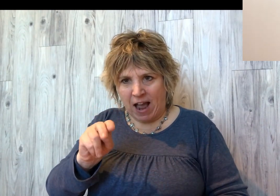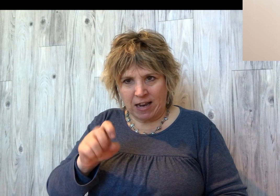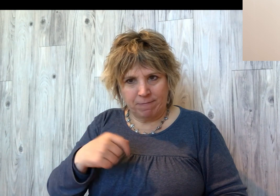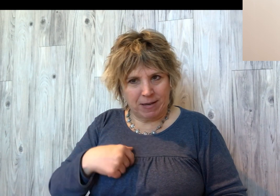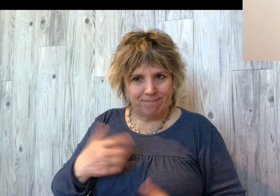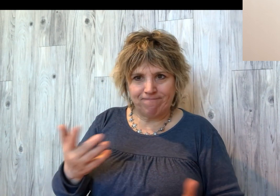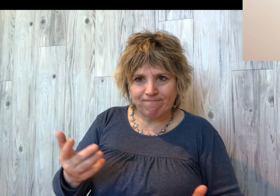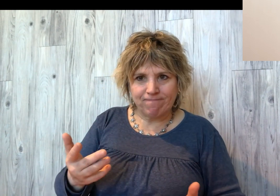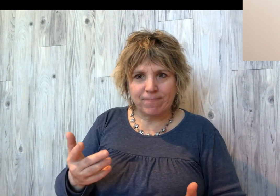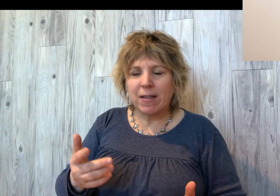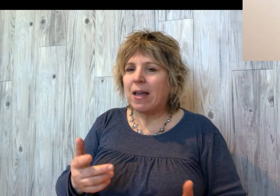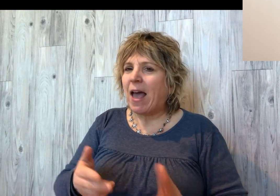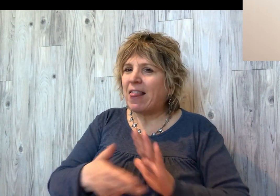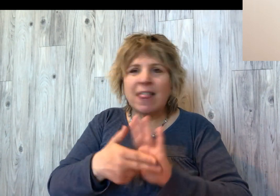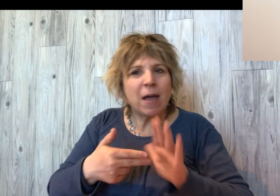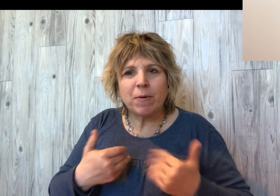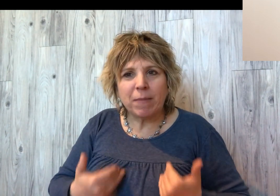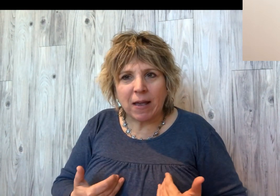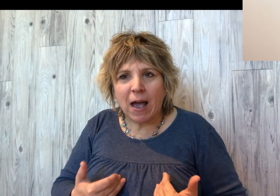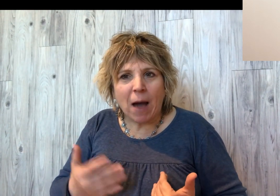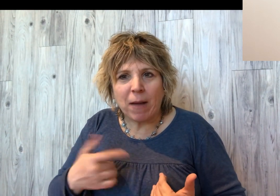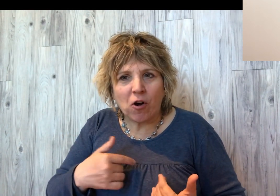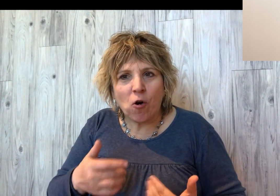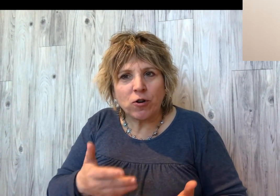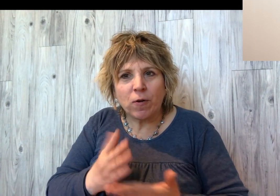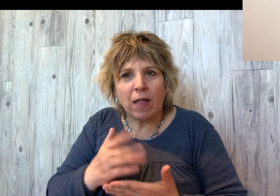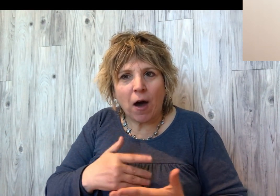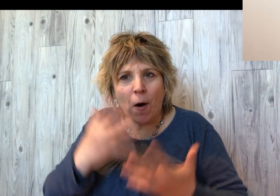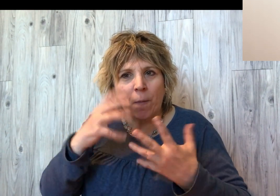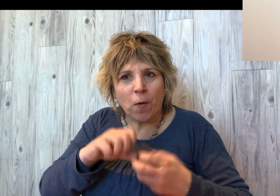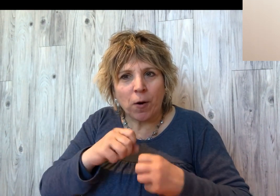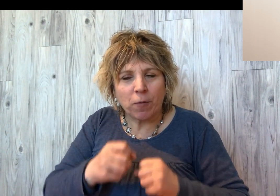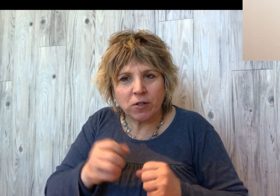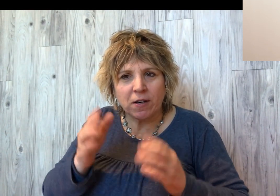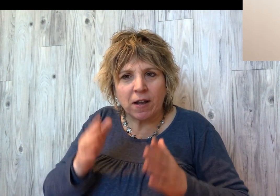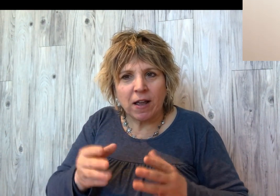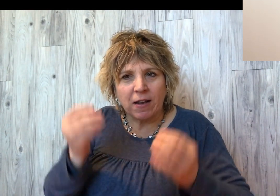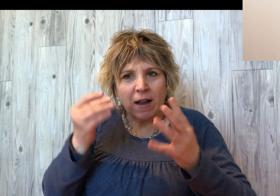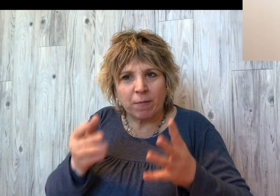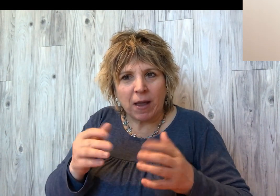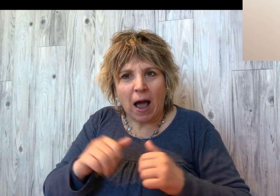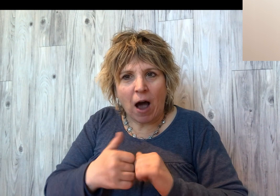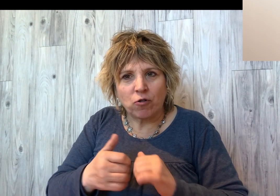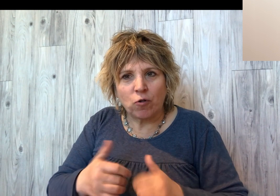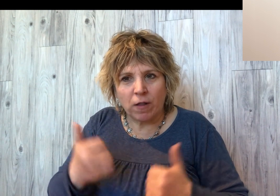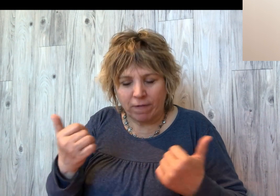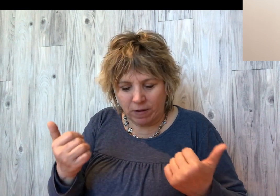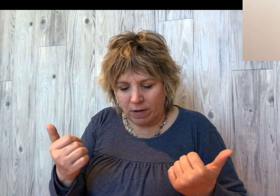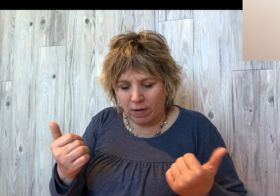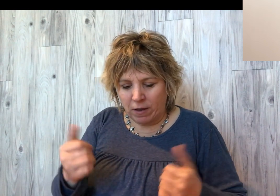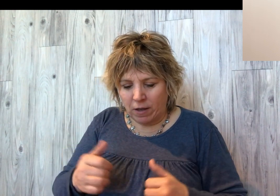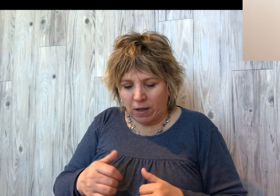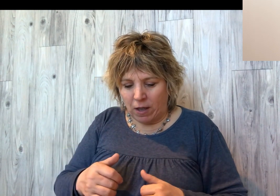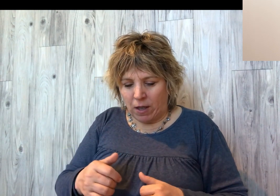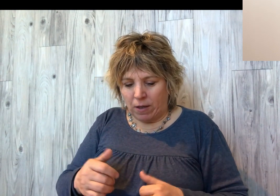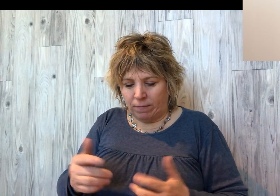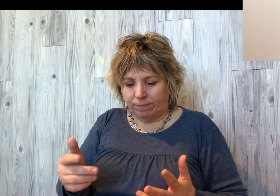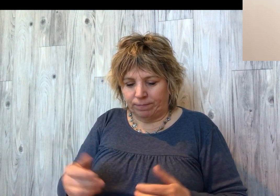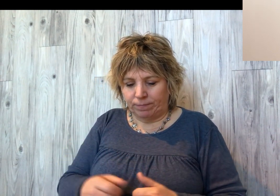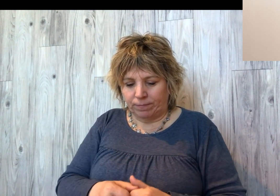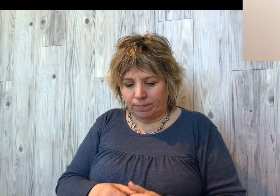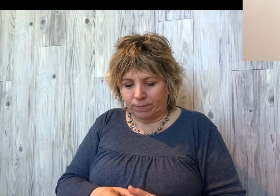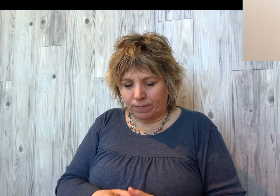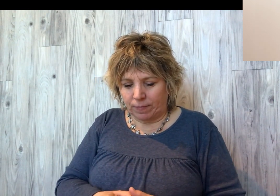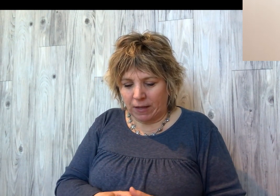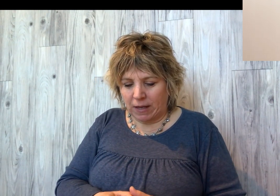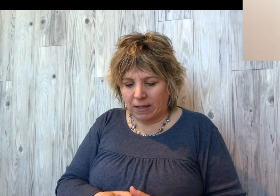because they're broken. And I'm not going to let a broken person tell me who I am. Does that make sense to you? Now, be careful with that. Because then you can